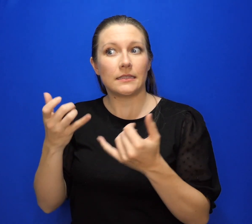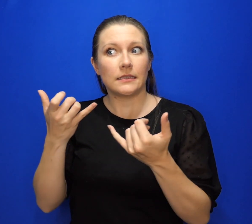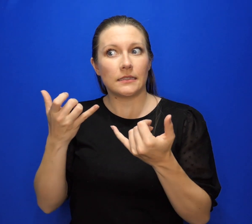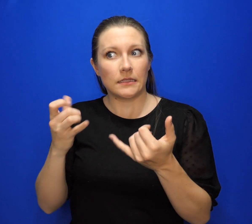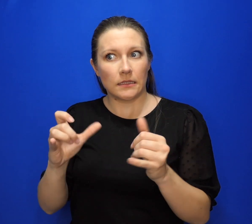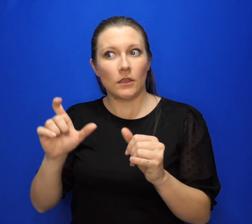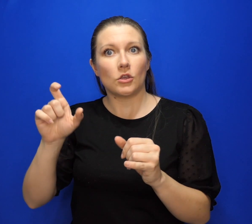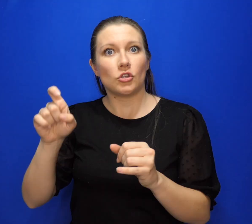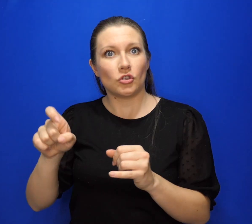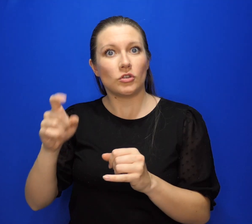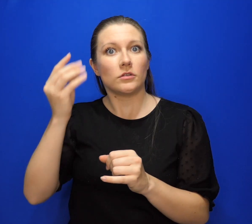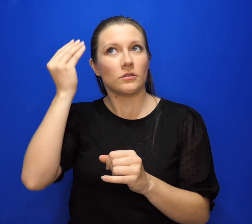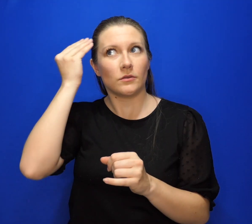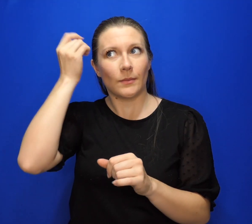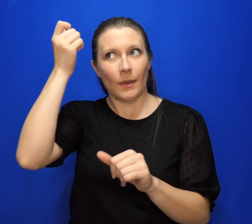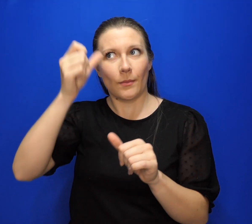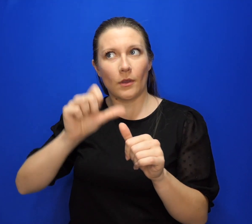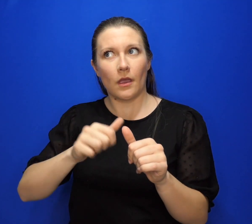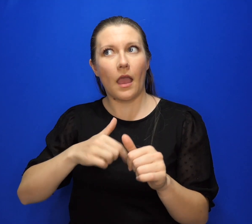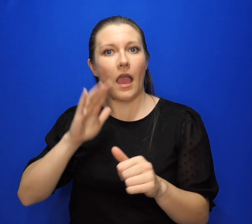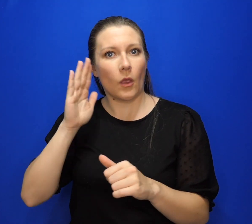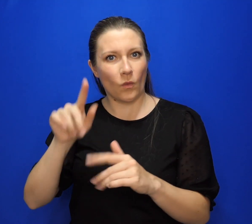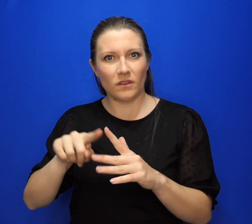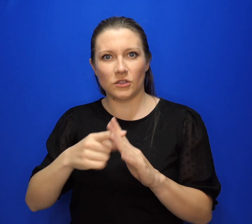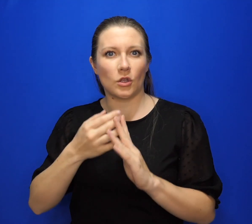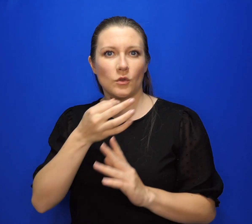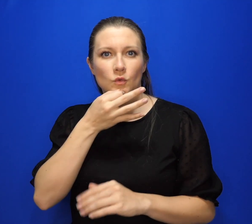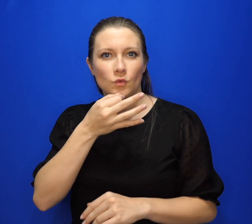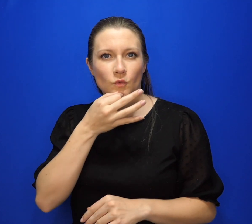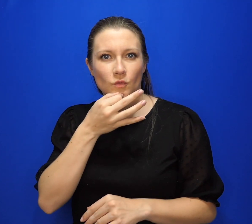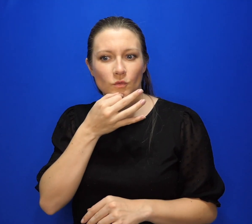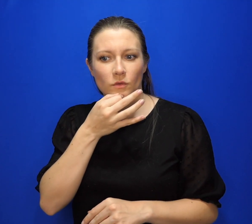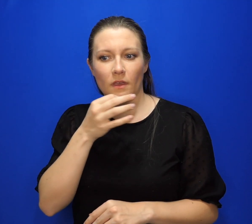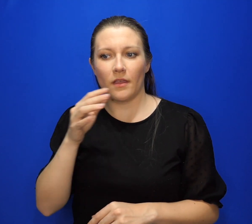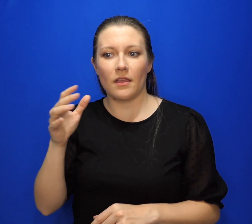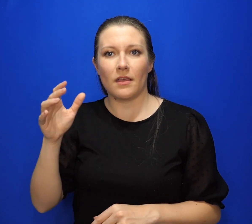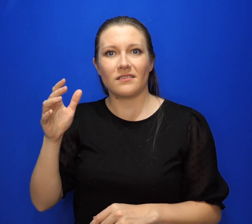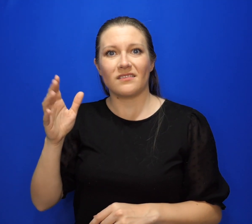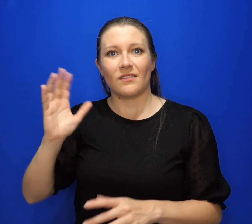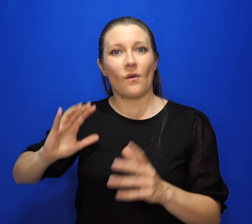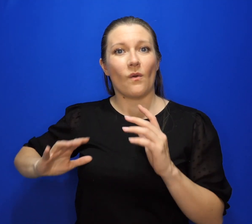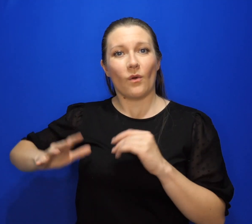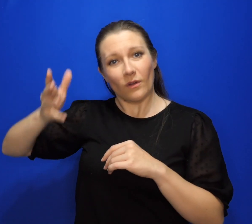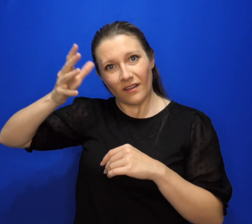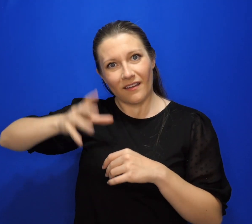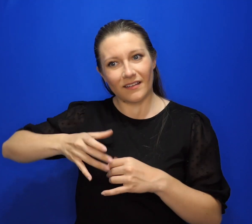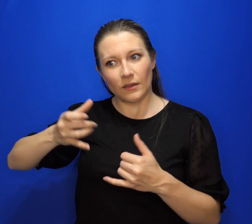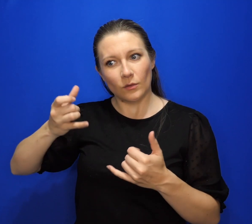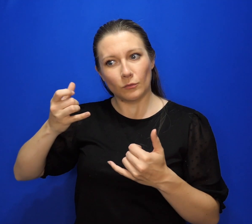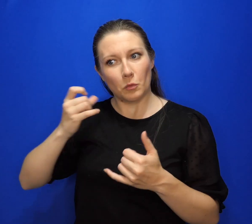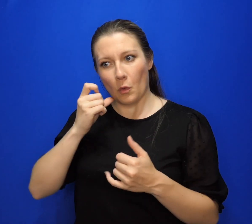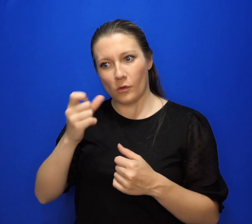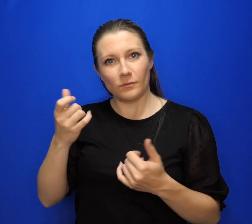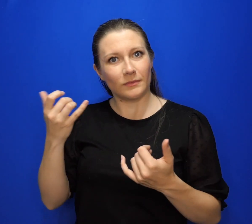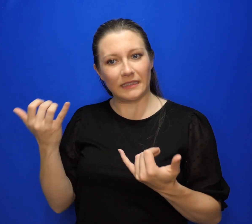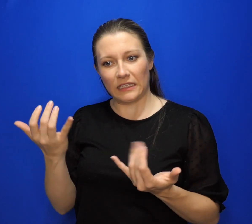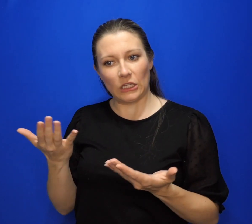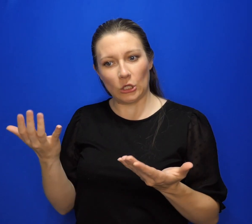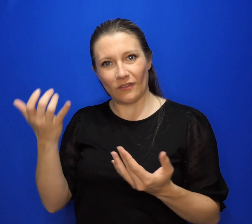going on, it should be in the back of your head, I'm going to be the starter soon. The old guy is gone. He's not going to be